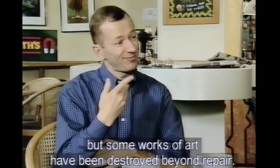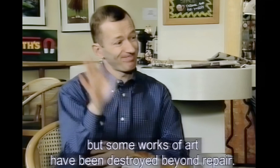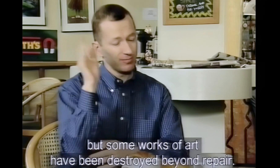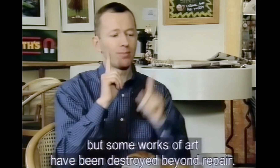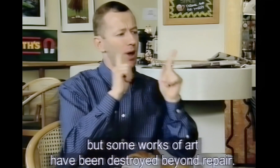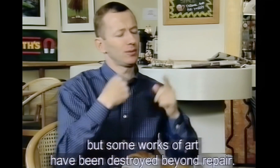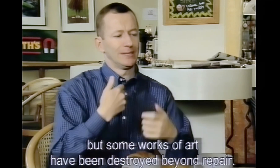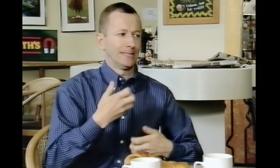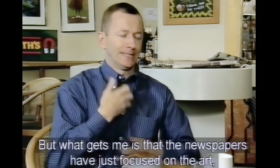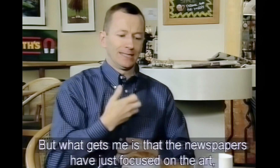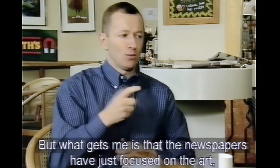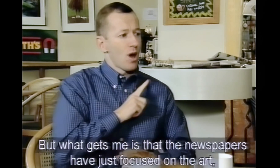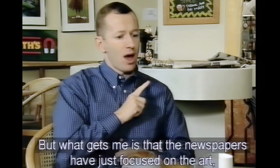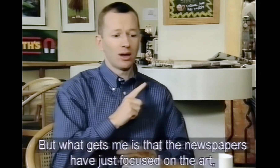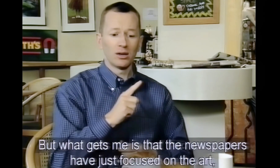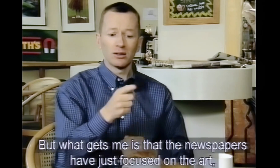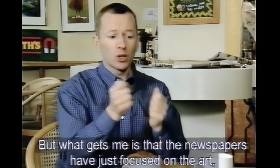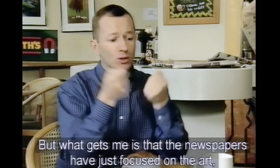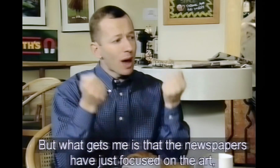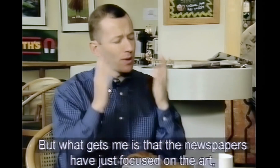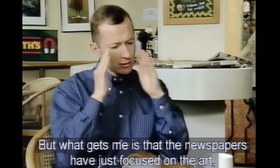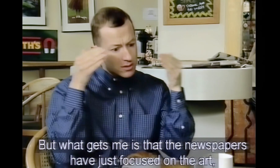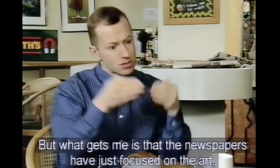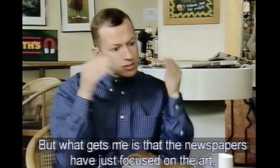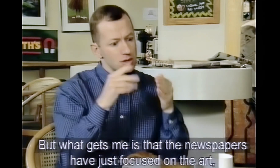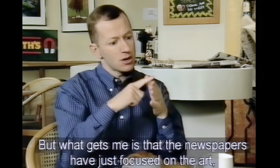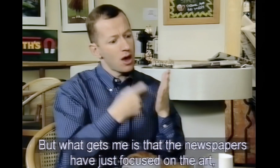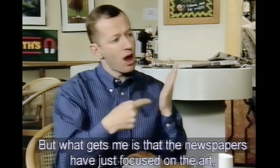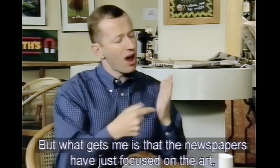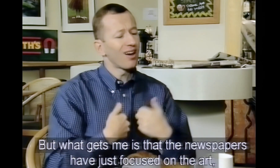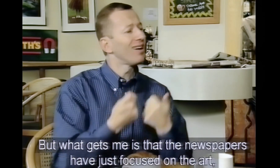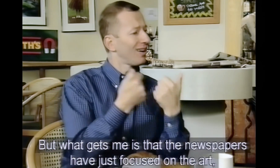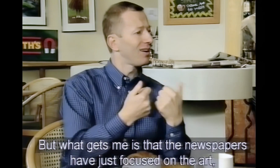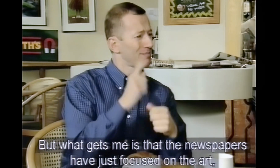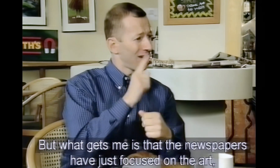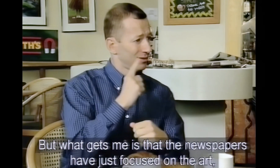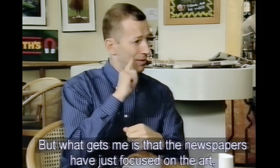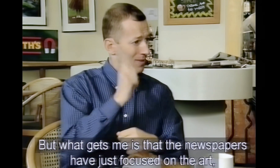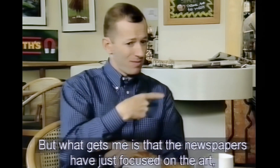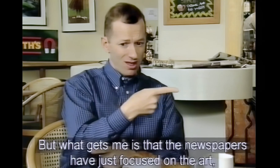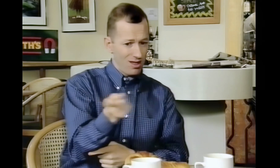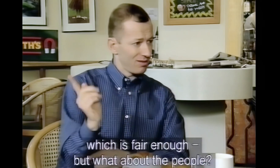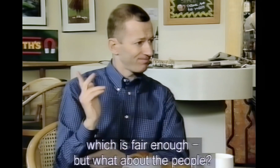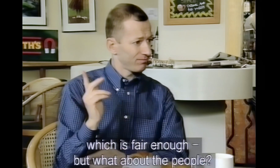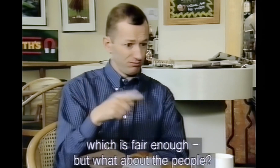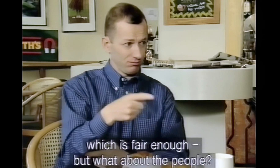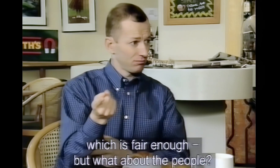and are lost to us forever. But what gets me is that the newspapers have just focused on the art, which is fair enough, but what about the